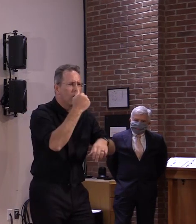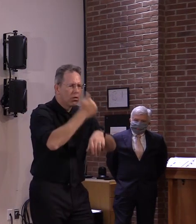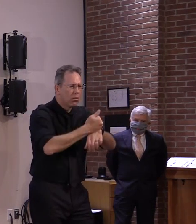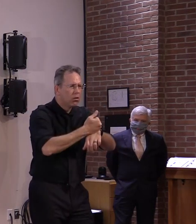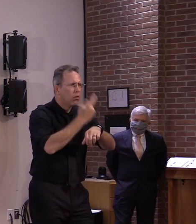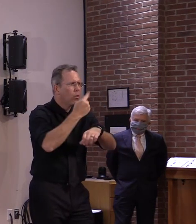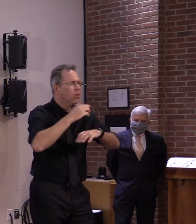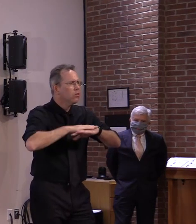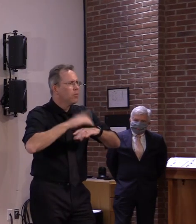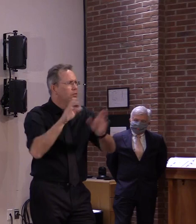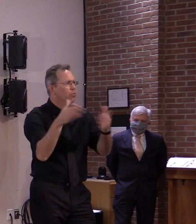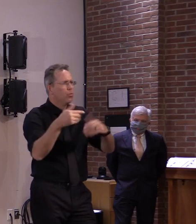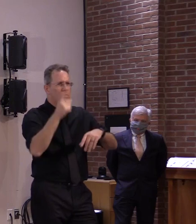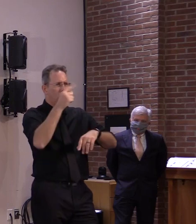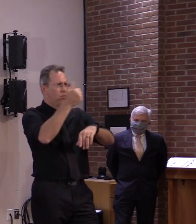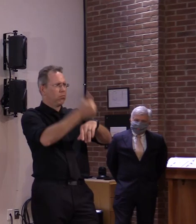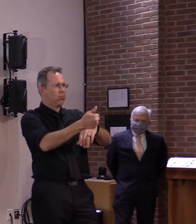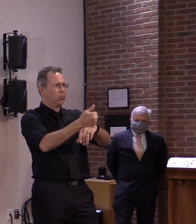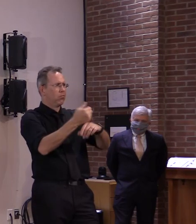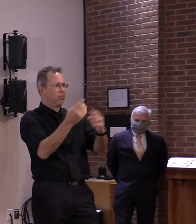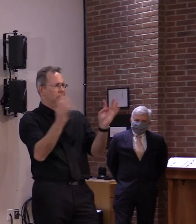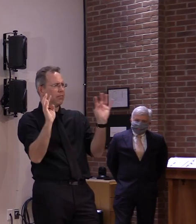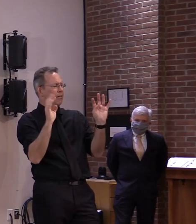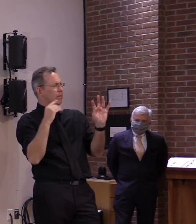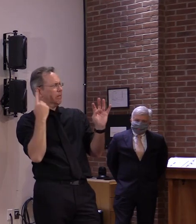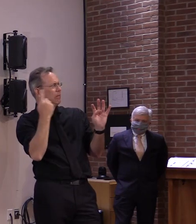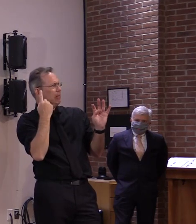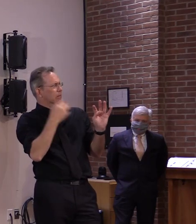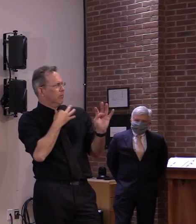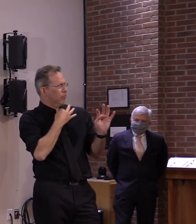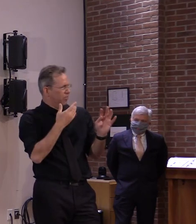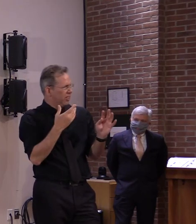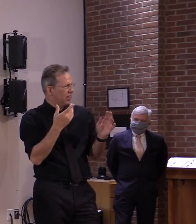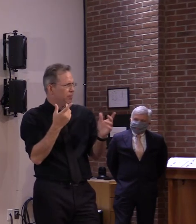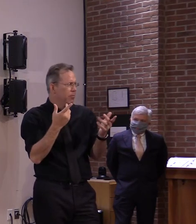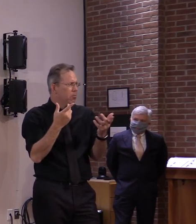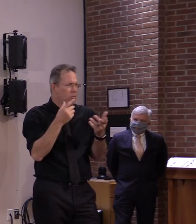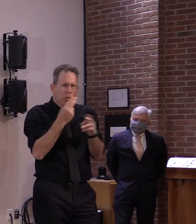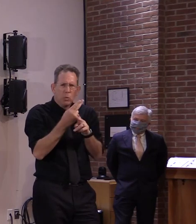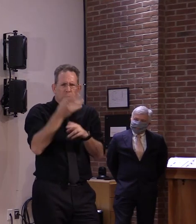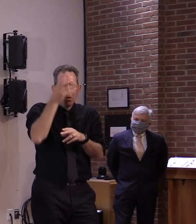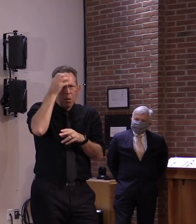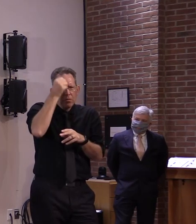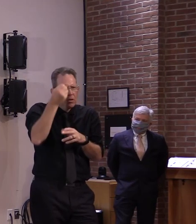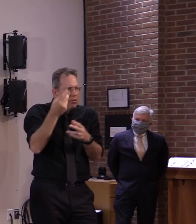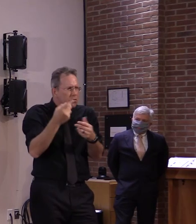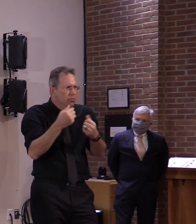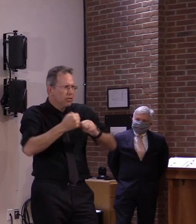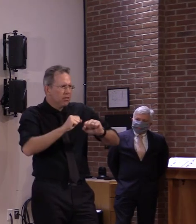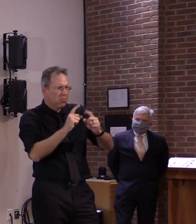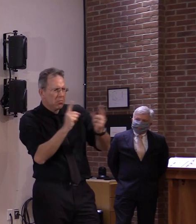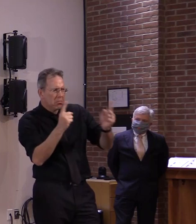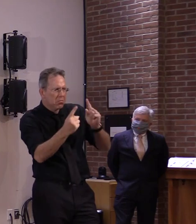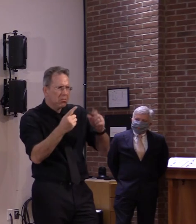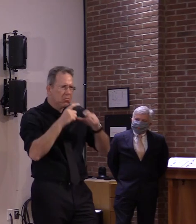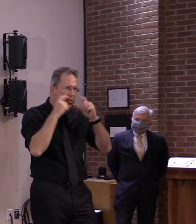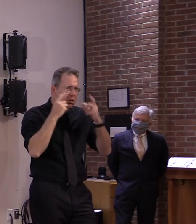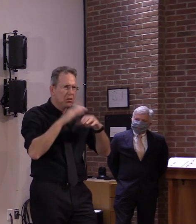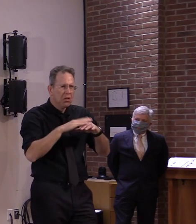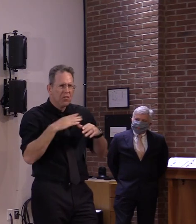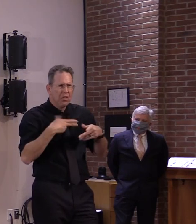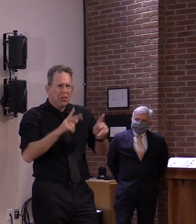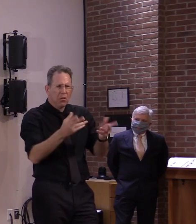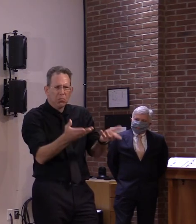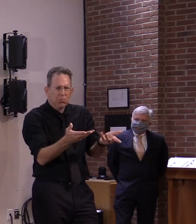each other's pod. And I'm wondering if there can be a little more common sense to that. Greg, did you read that? Greg, did you read